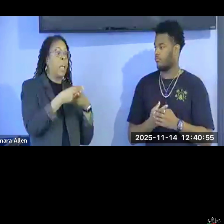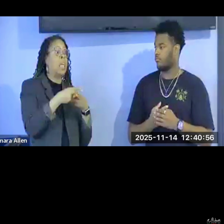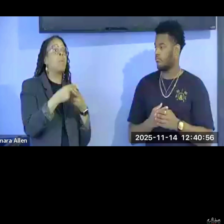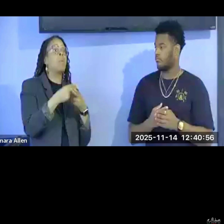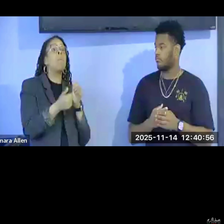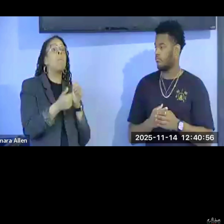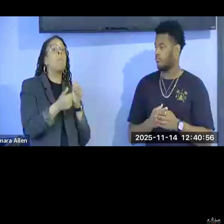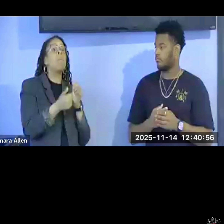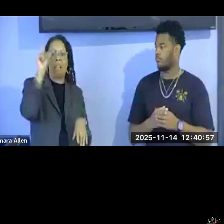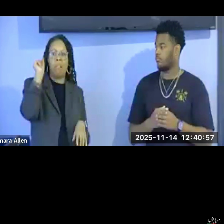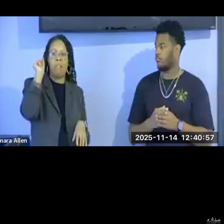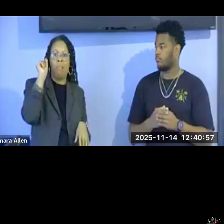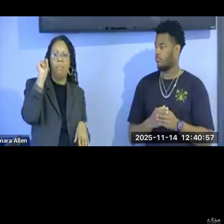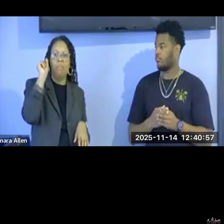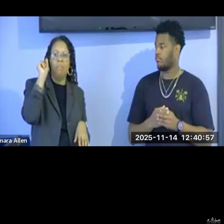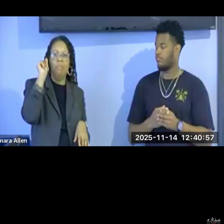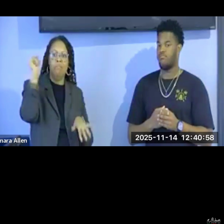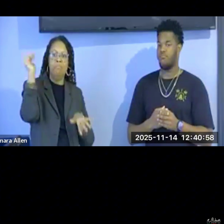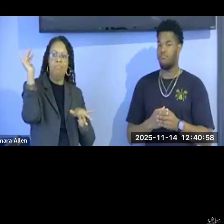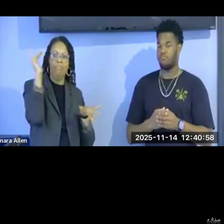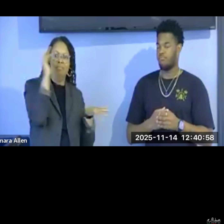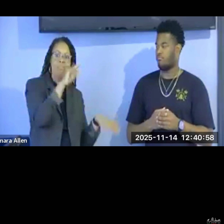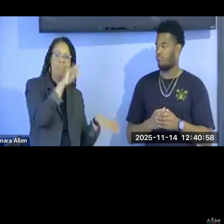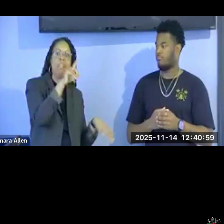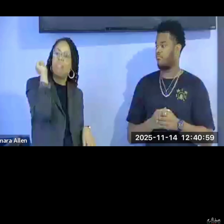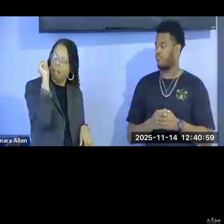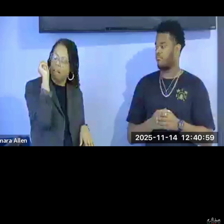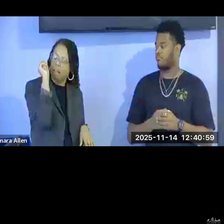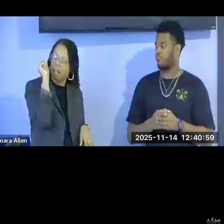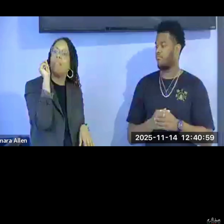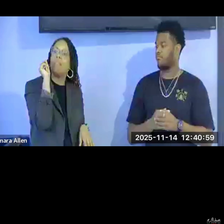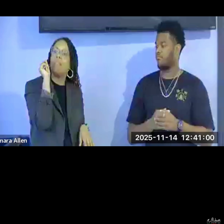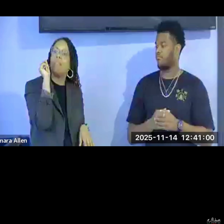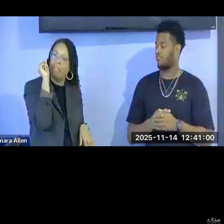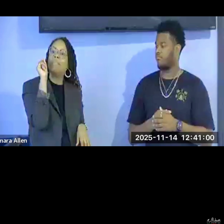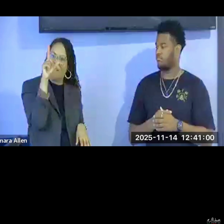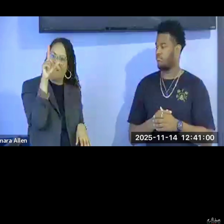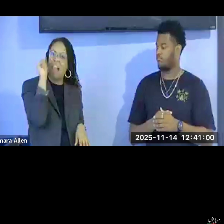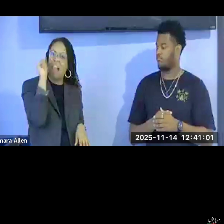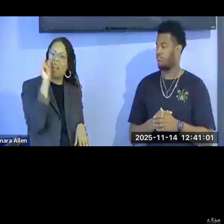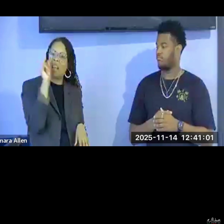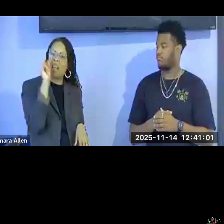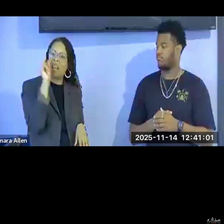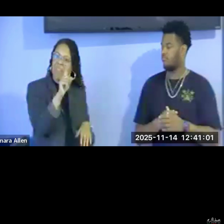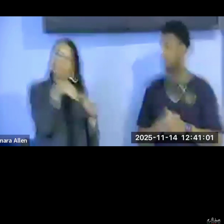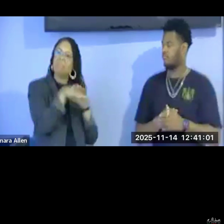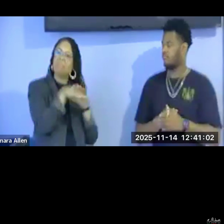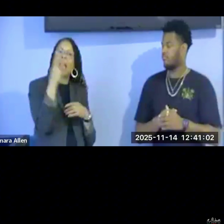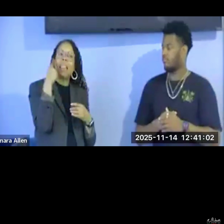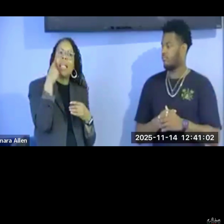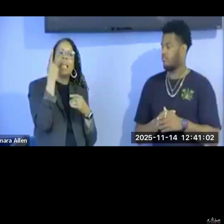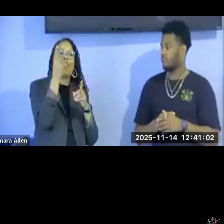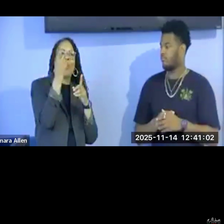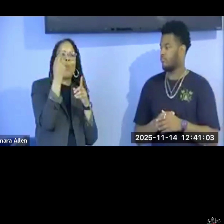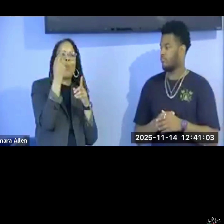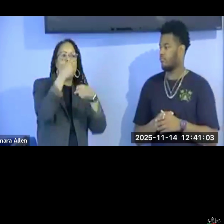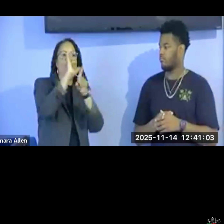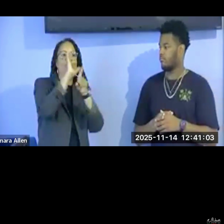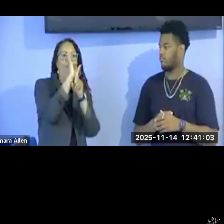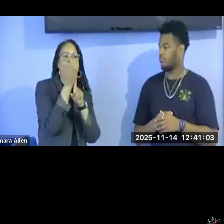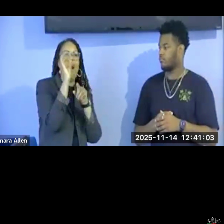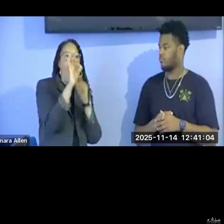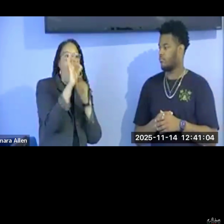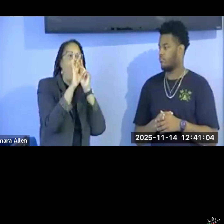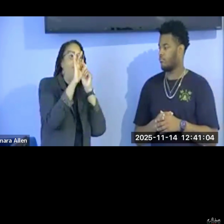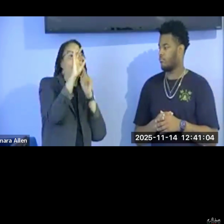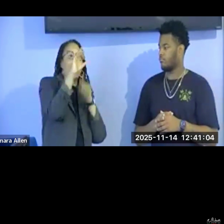And through time, there might have been Black educators, but they can count them on their hand, right? And oftentimes